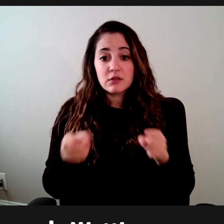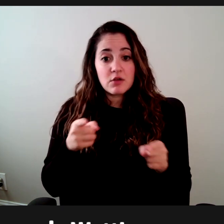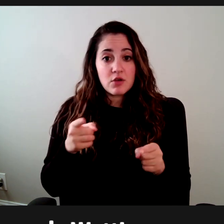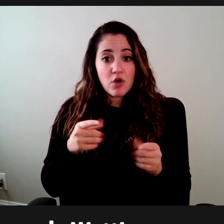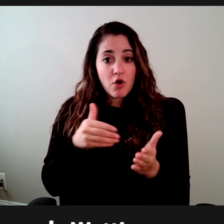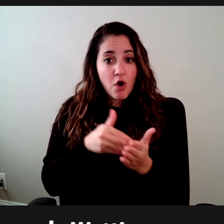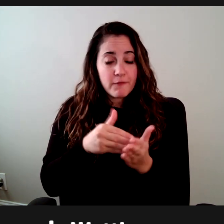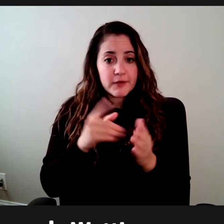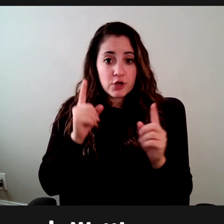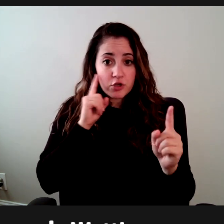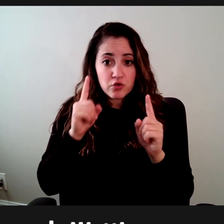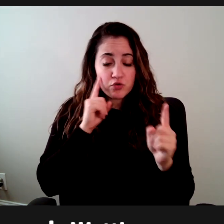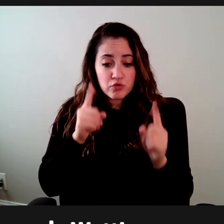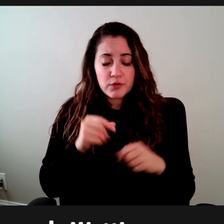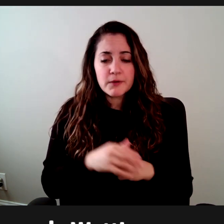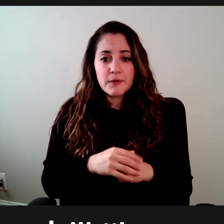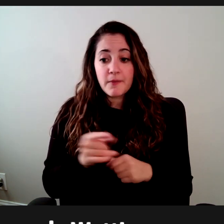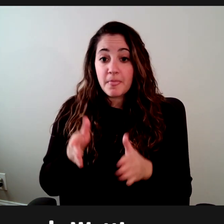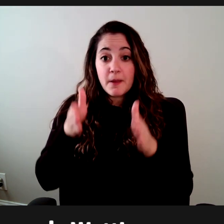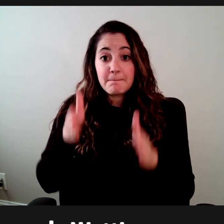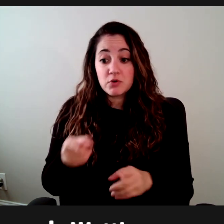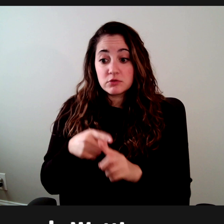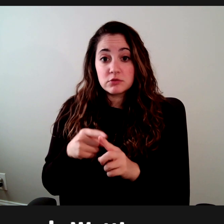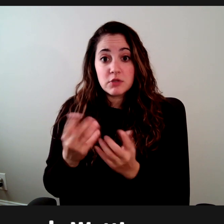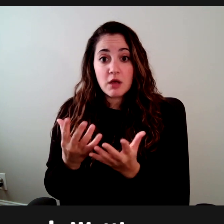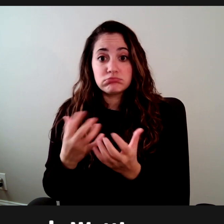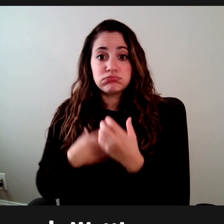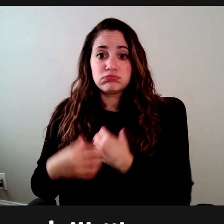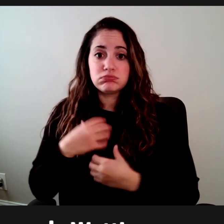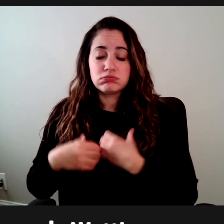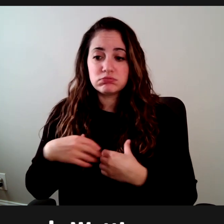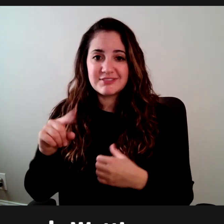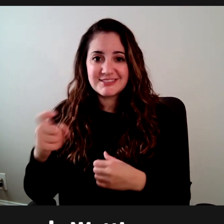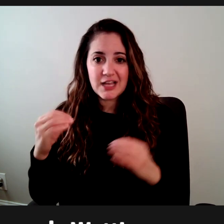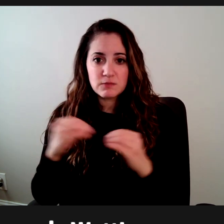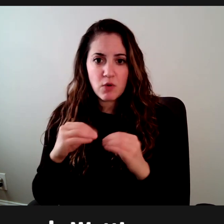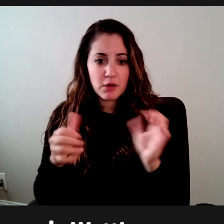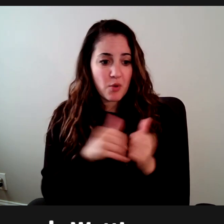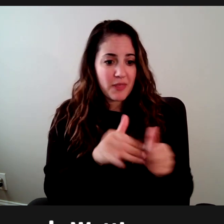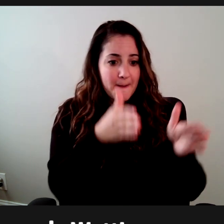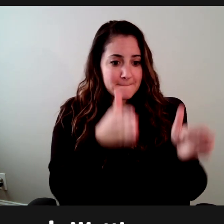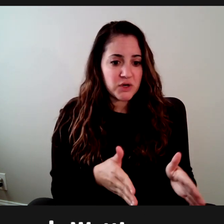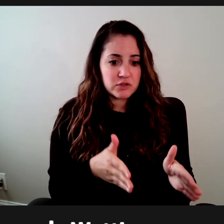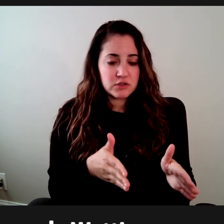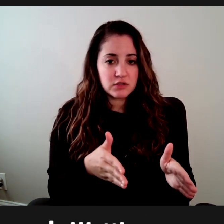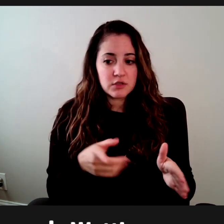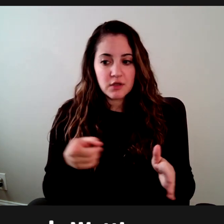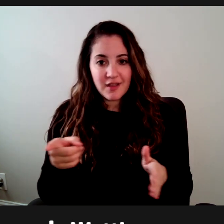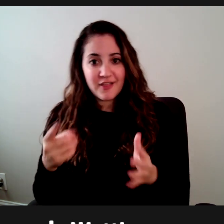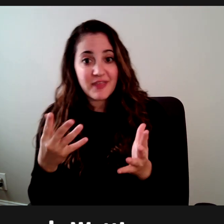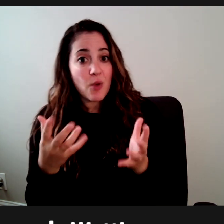sex therapist, but different. What I hear is that the person who wants more than the other person wants, or has higher